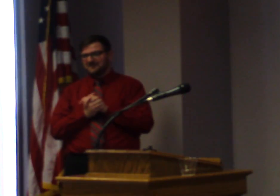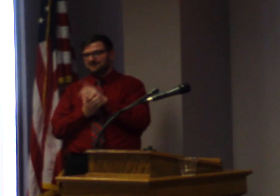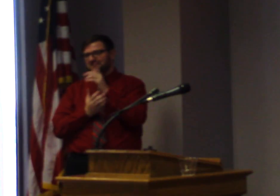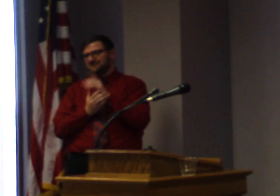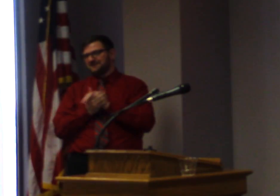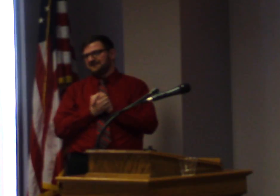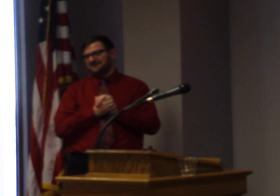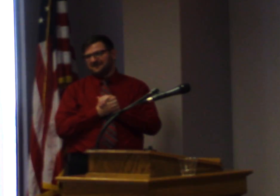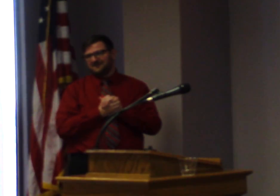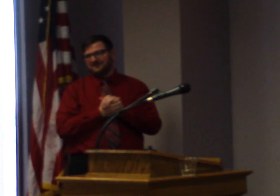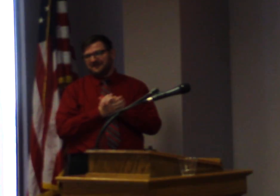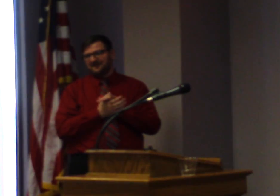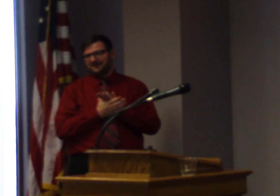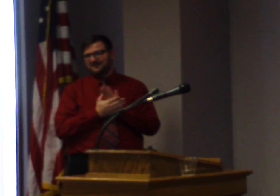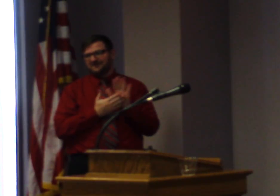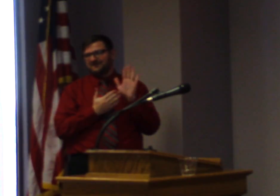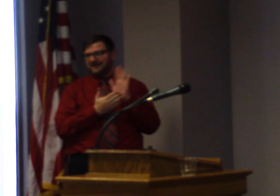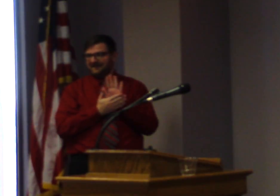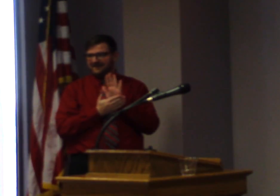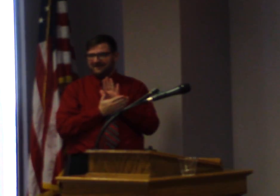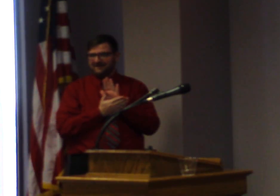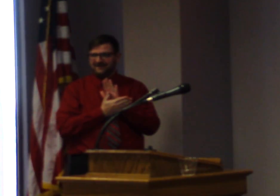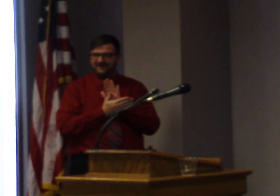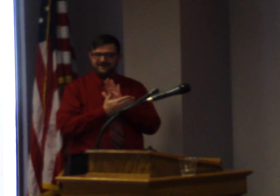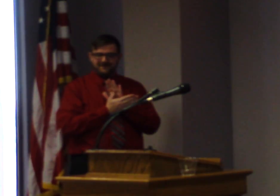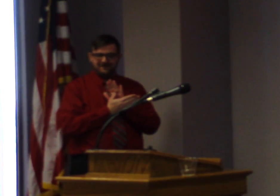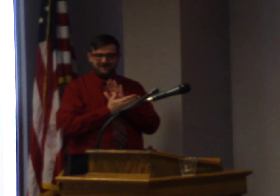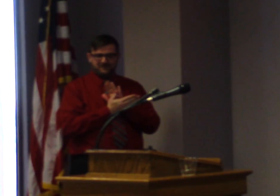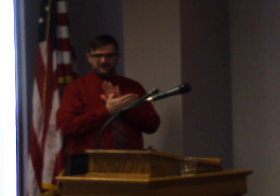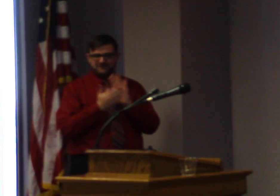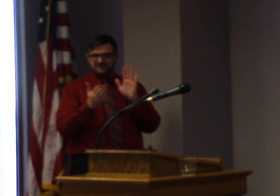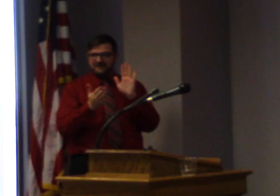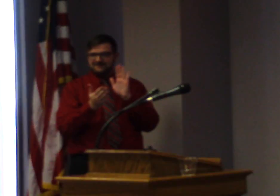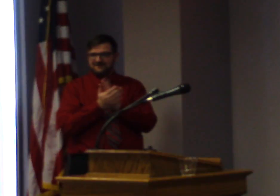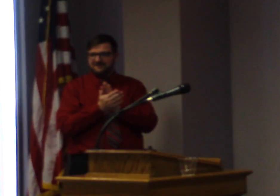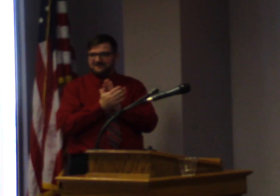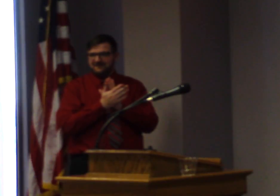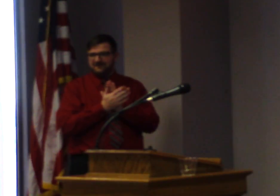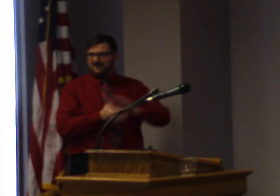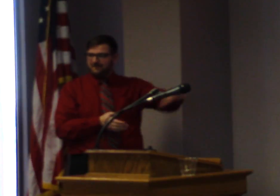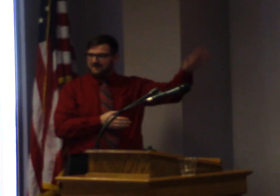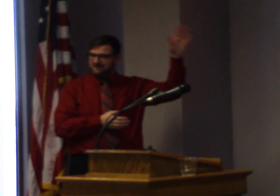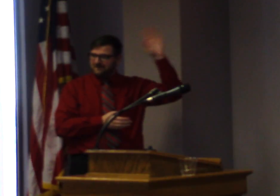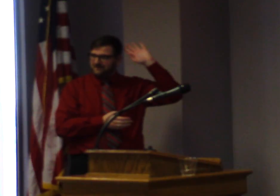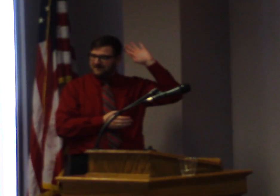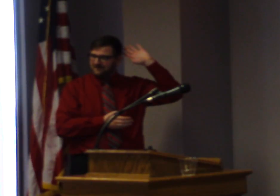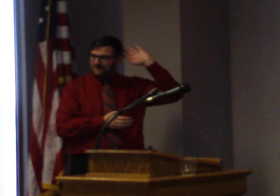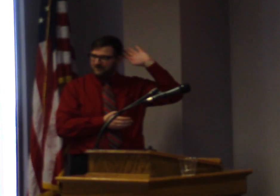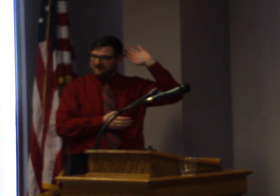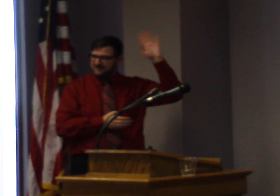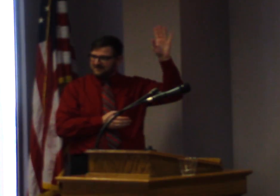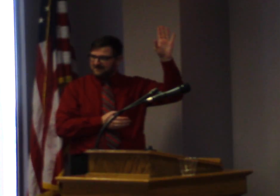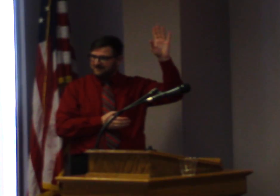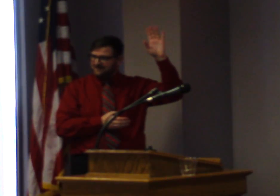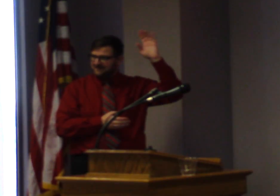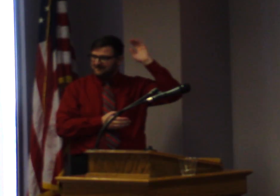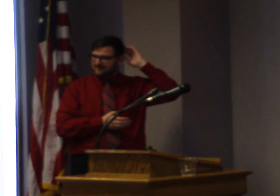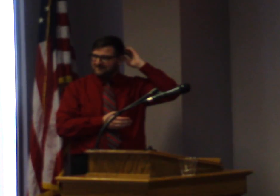like Ms. Julie Nitz said, there's technology. There's AT. There's CCTV. How many of y'all know what a CCTV is?